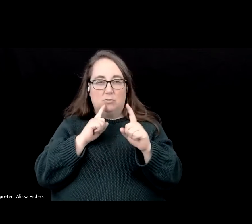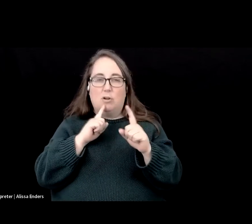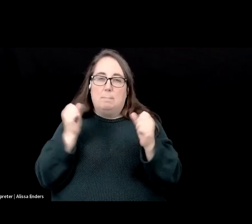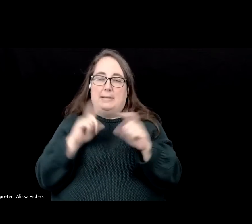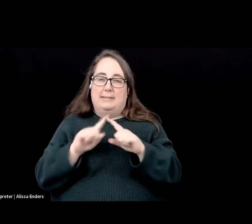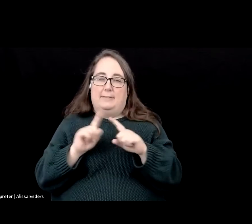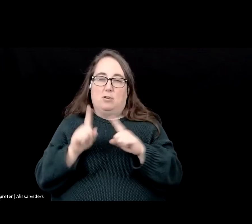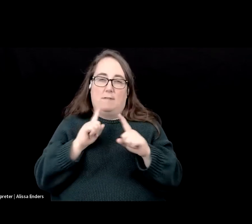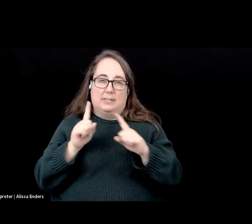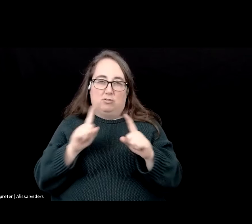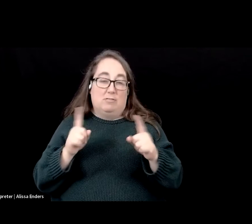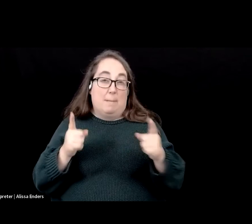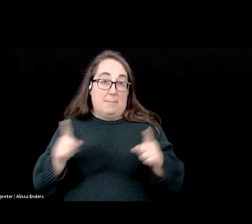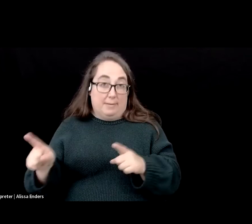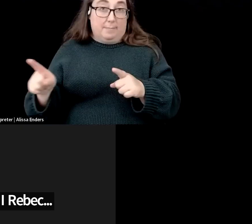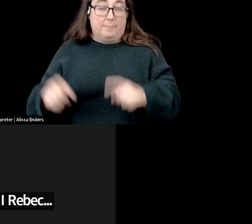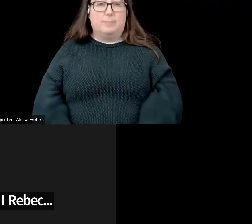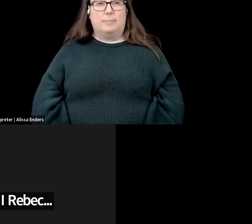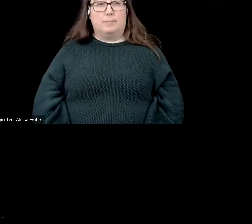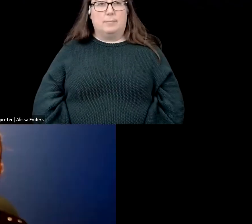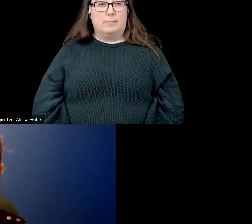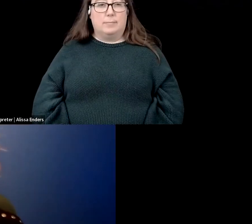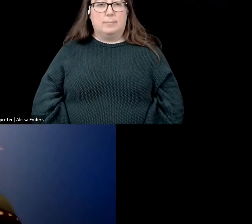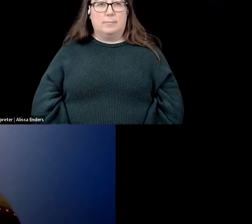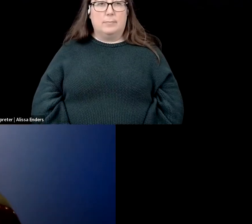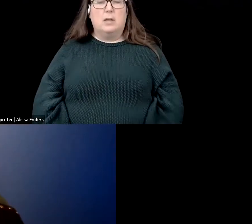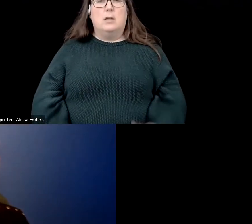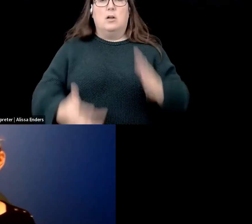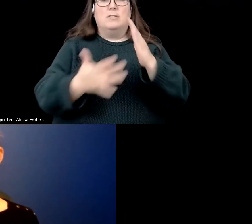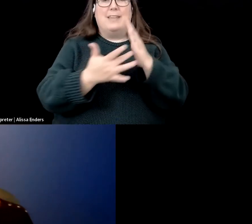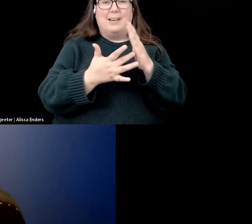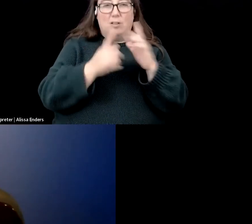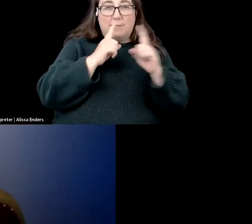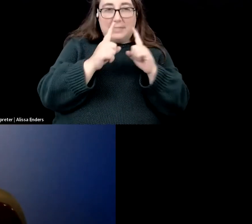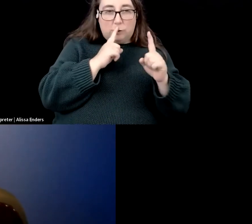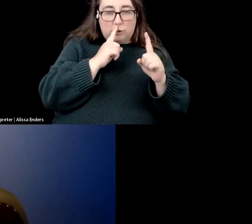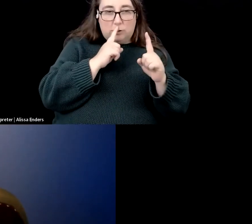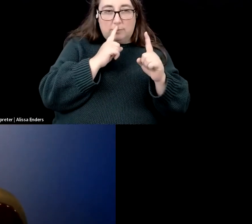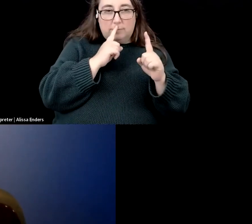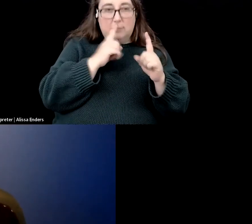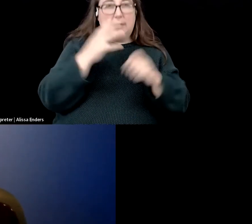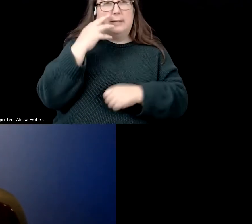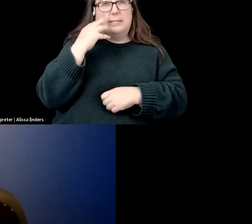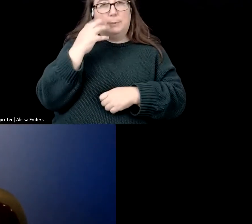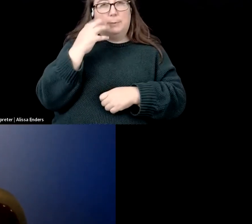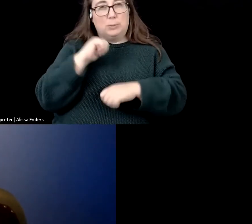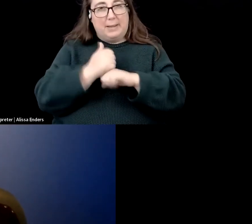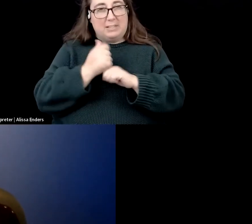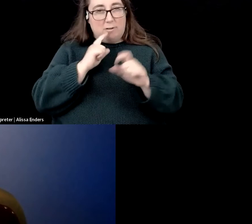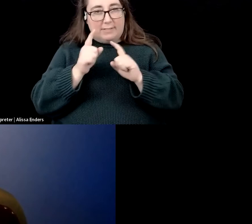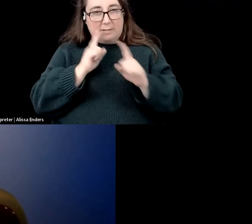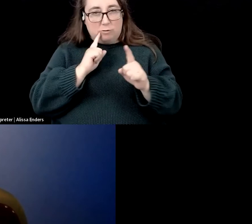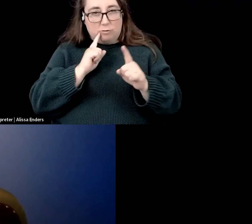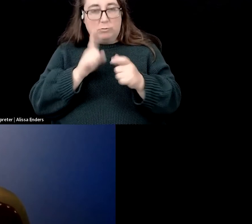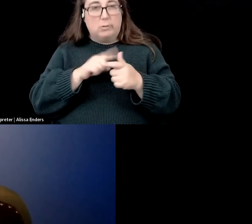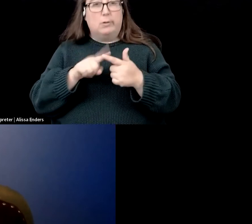that are happening. There's technical legal conversations, there's experientially based conversations,